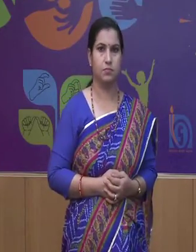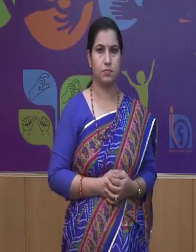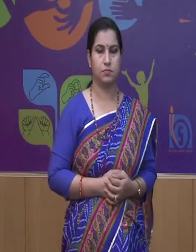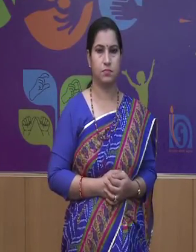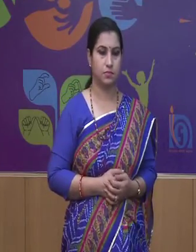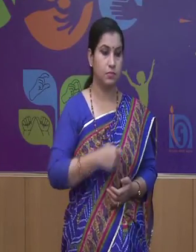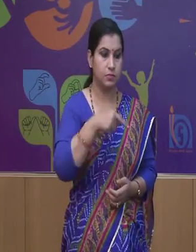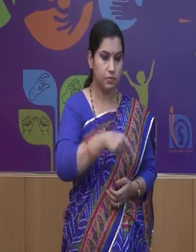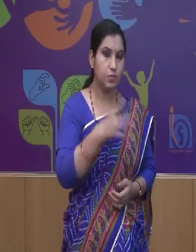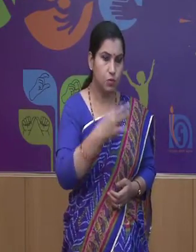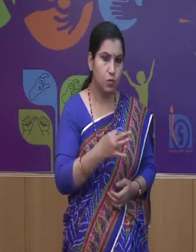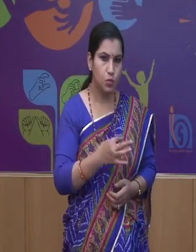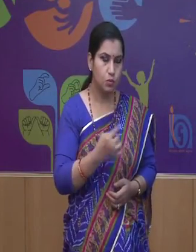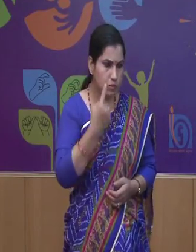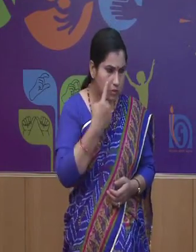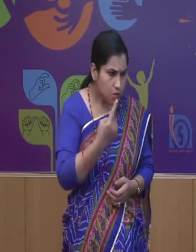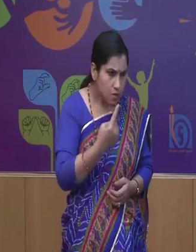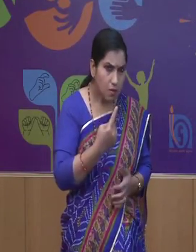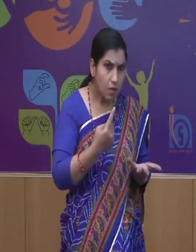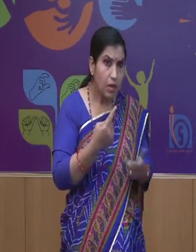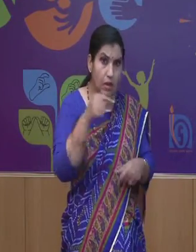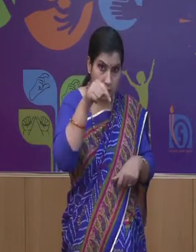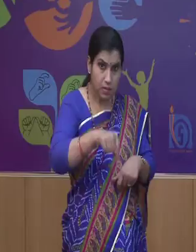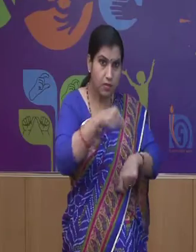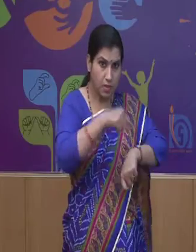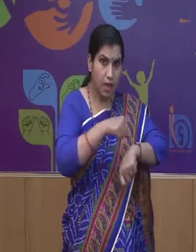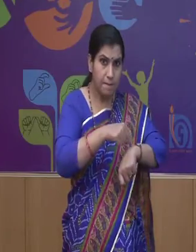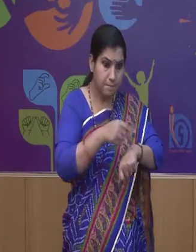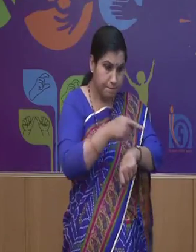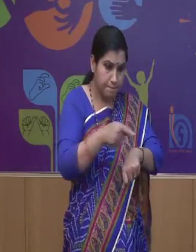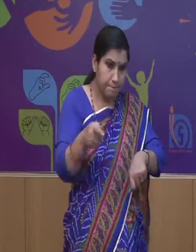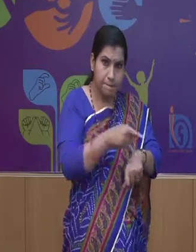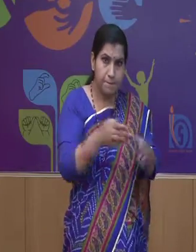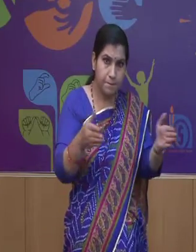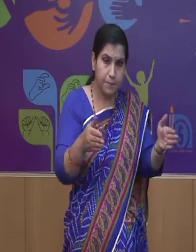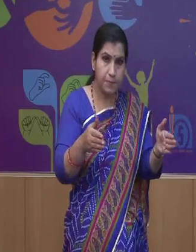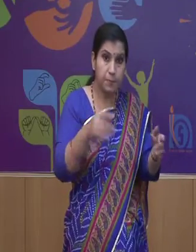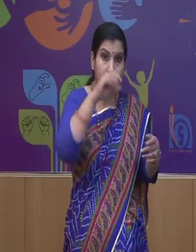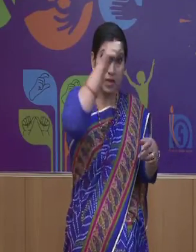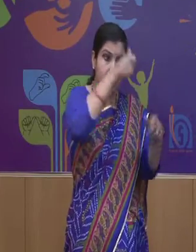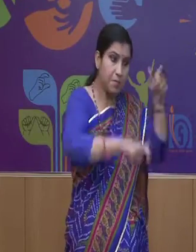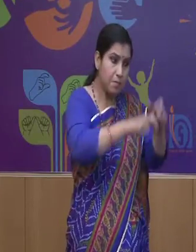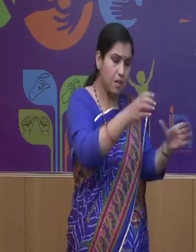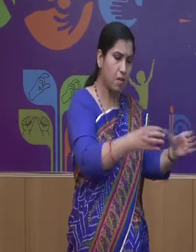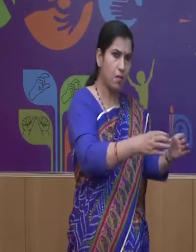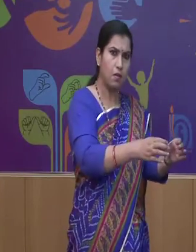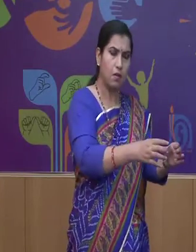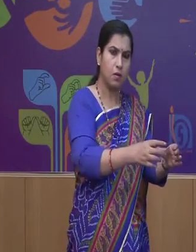It is interesting to note that during this time period, Indian people arose against the